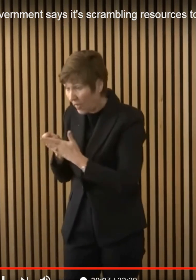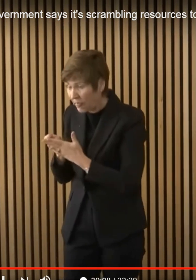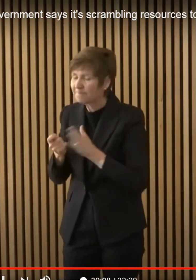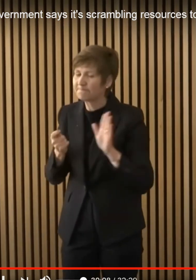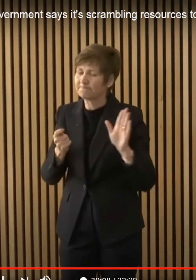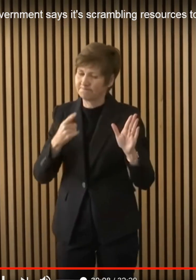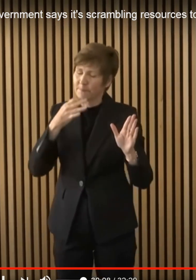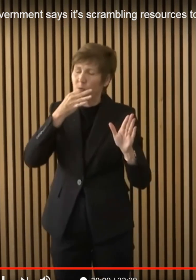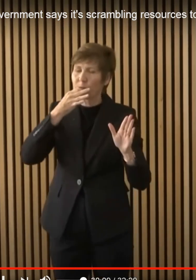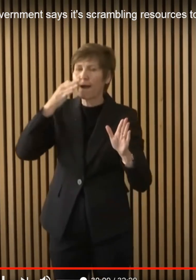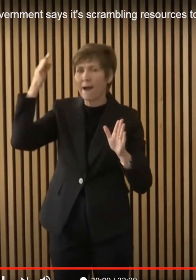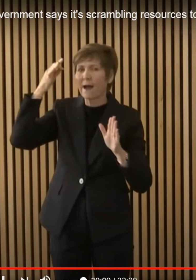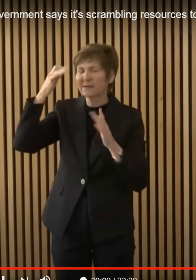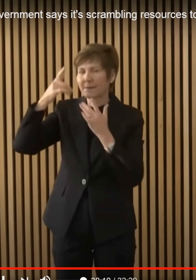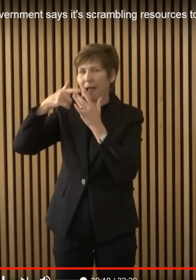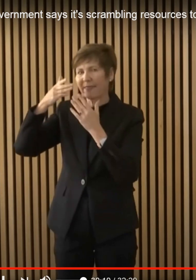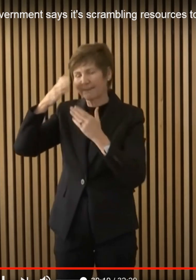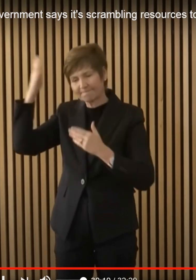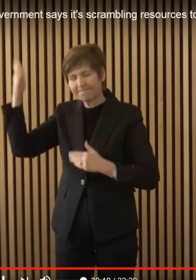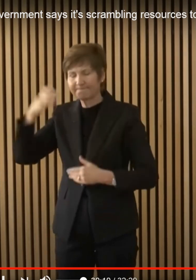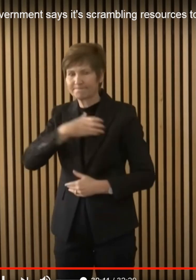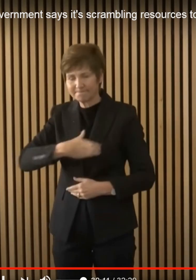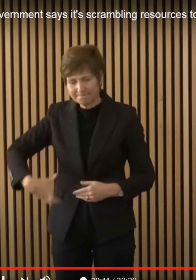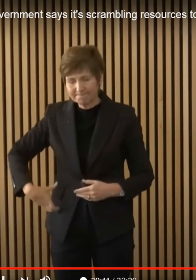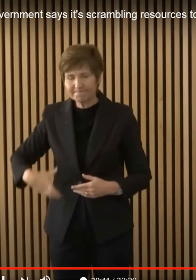these facilities, these residences? Yes.